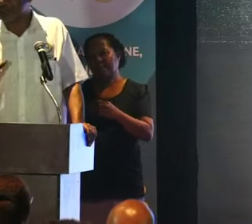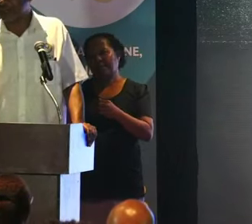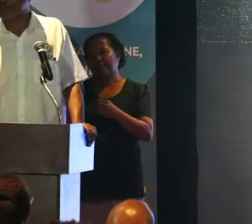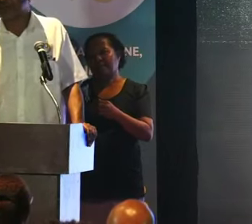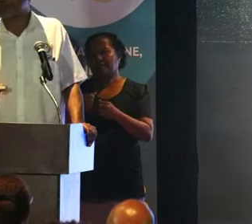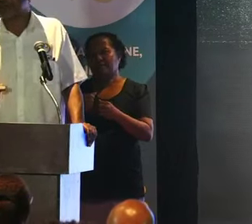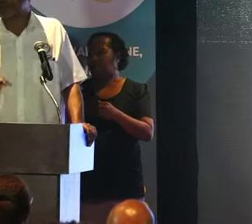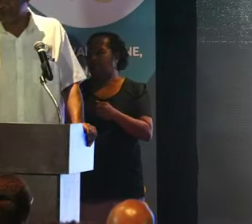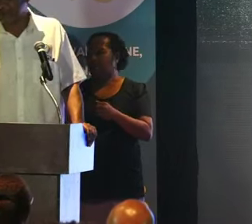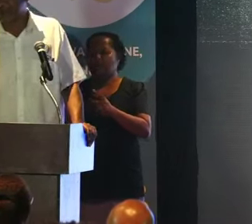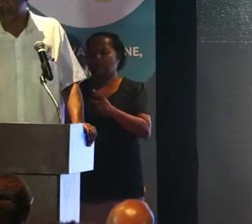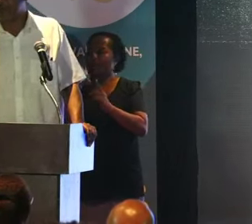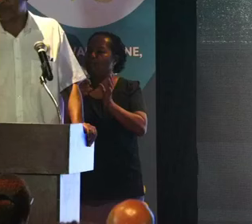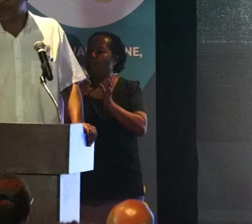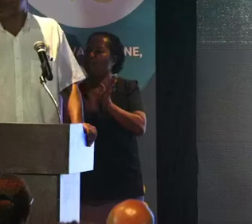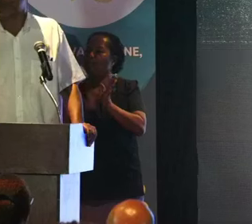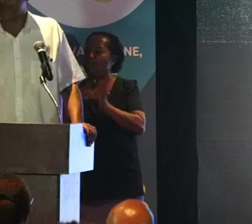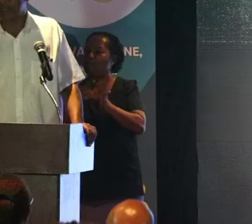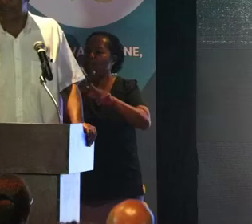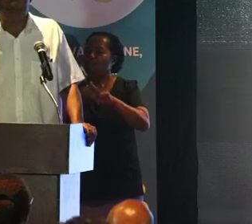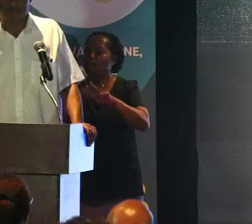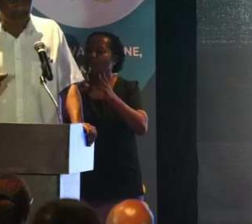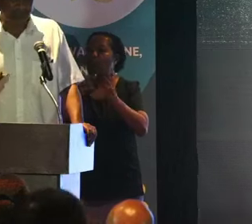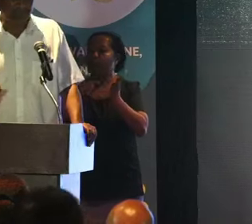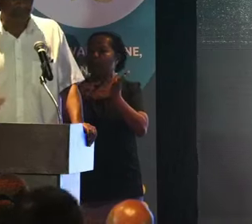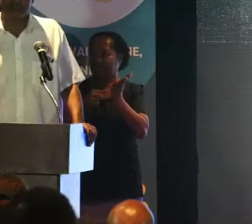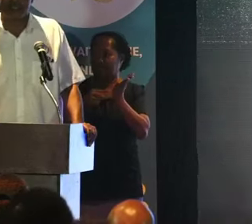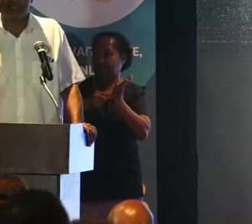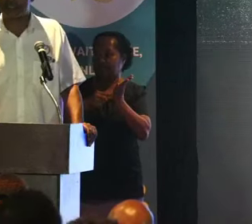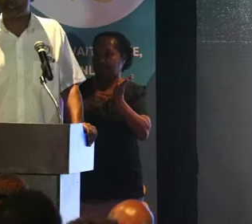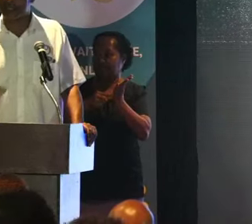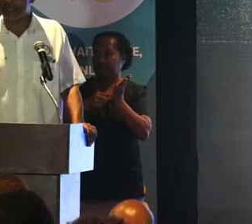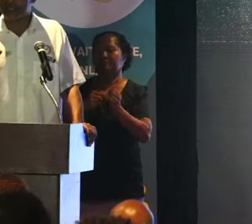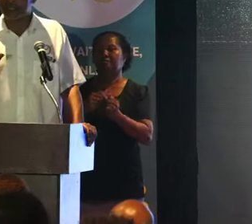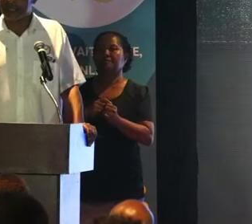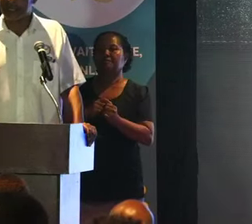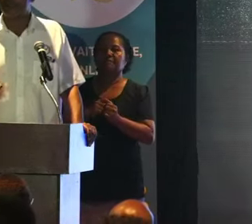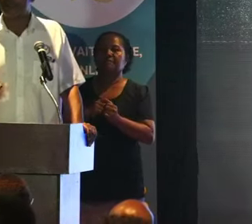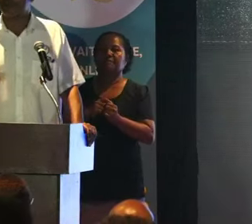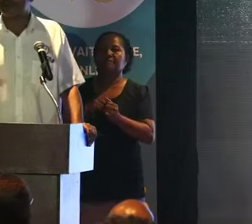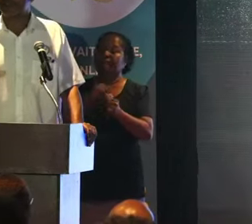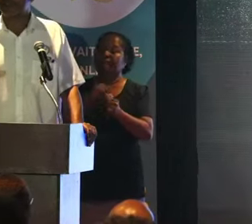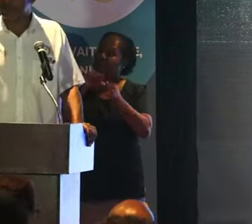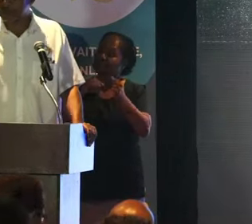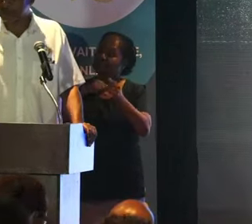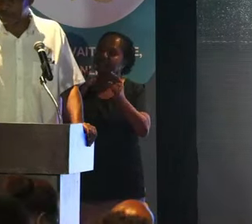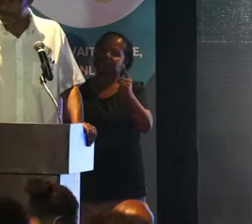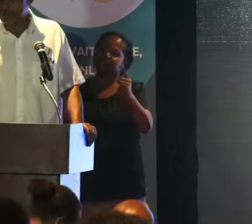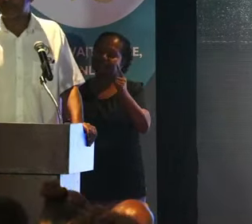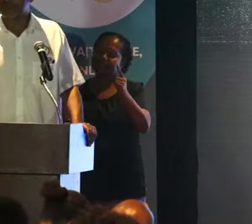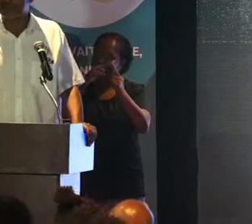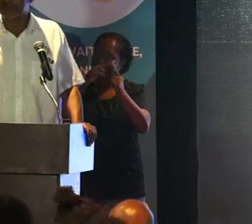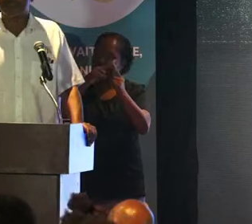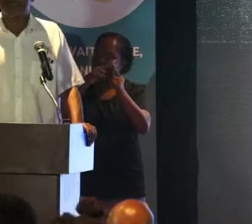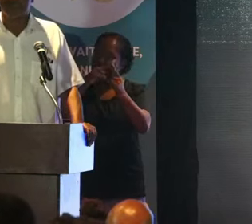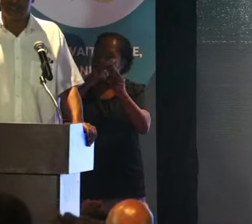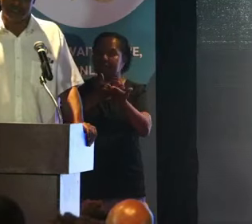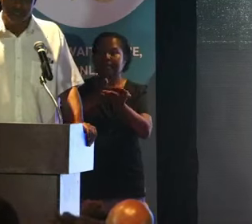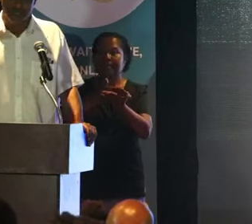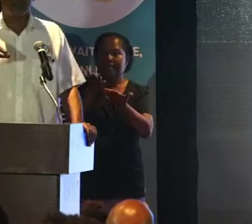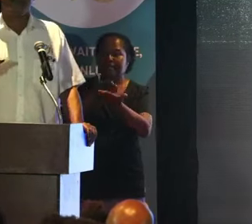their primary goal is to make profit, whereas an association is, their primary objective is to pursue the